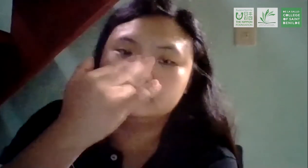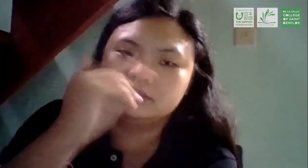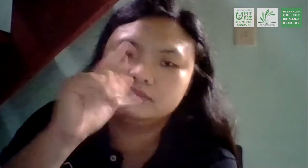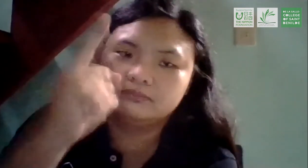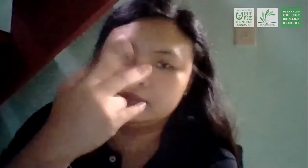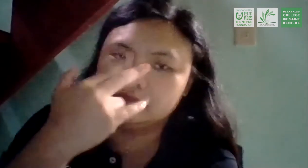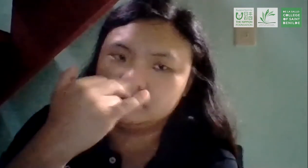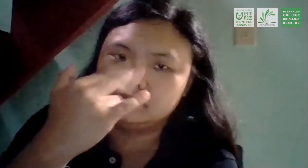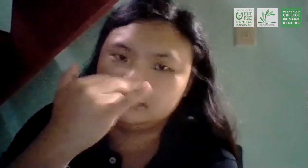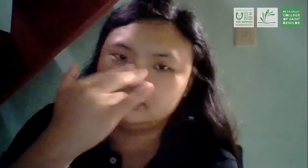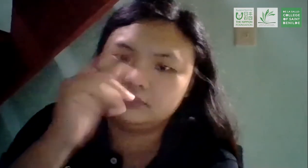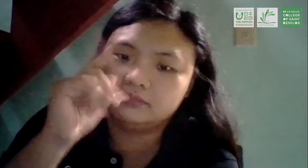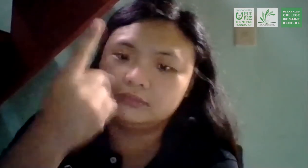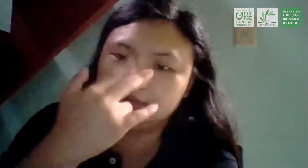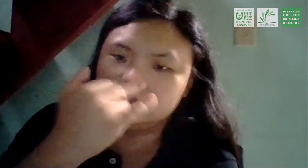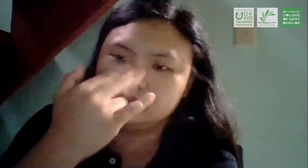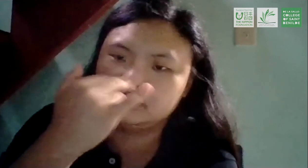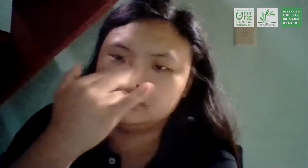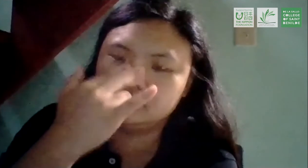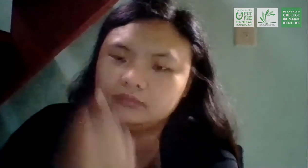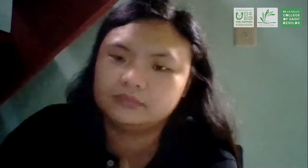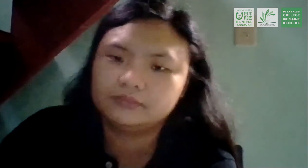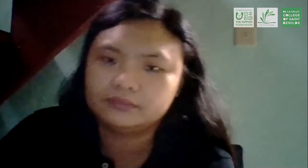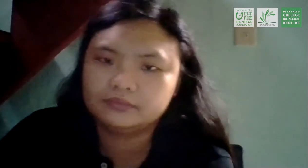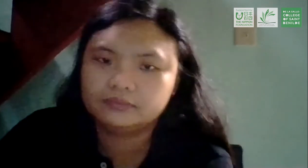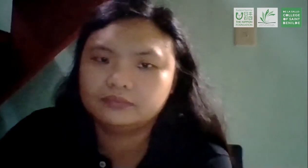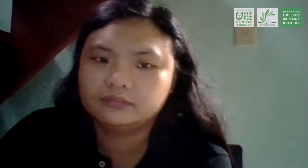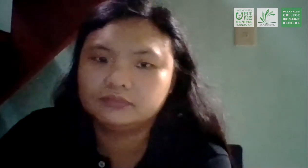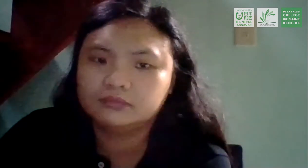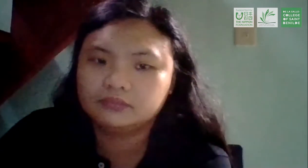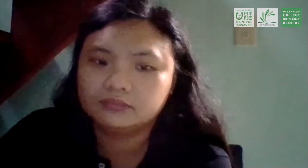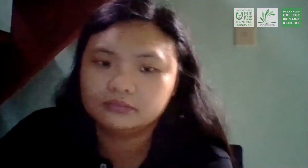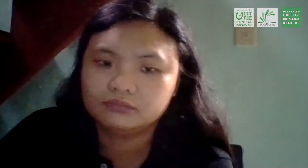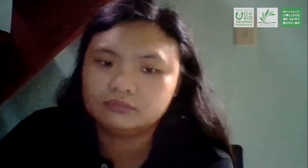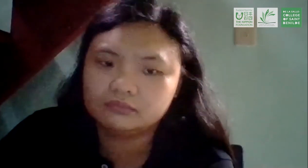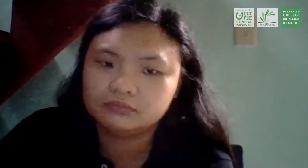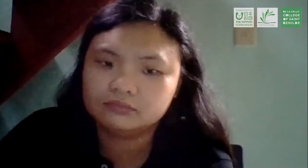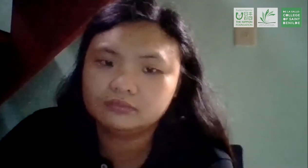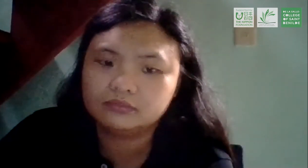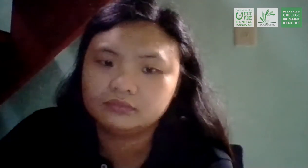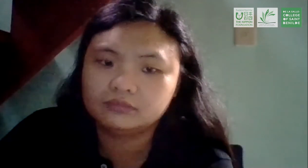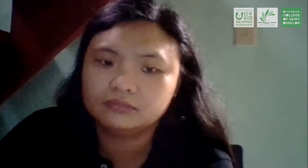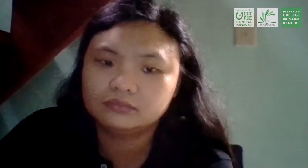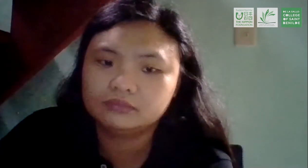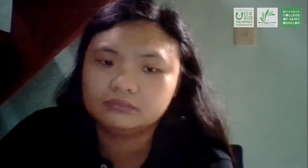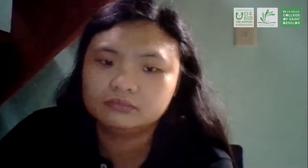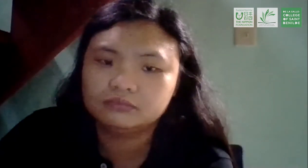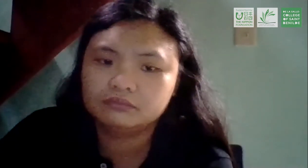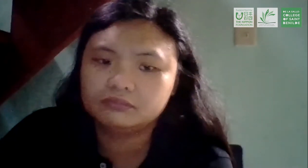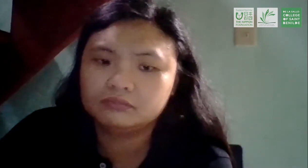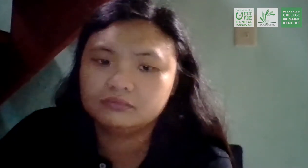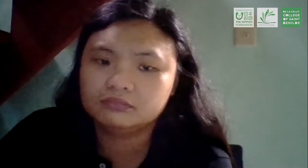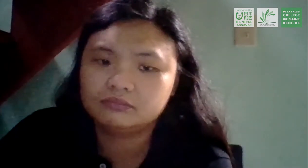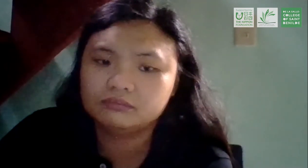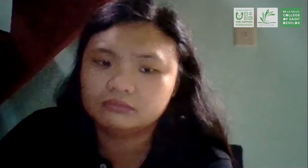No, that's fine. But I mean, I don't mind giving a paper test, but I don't know how to do it online.